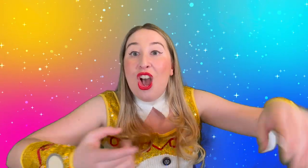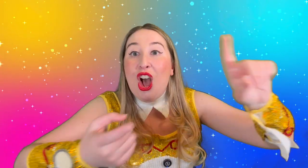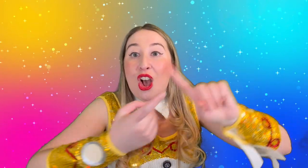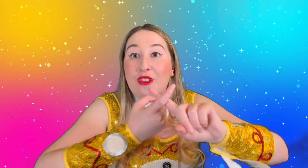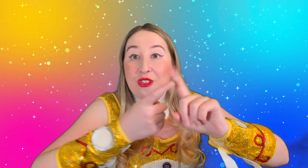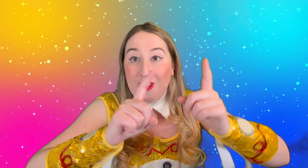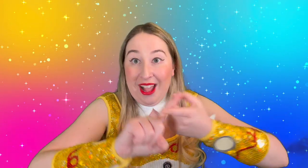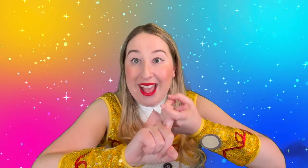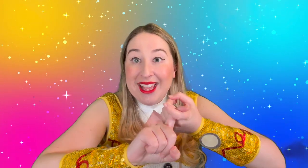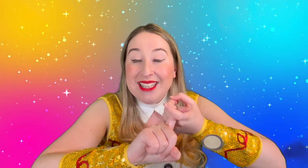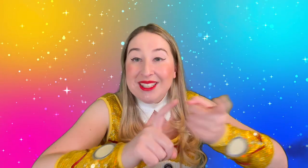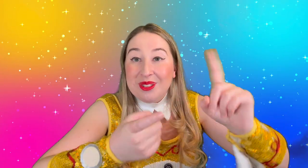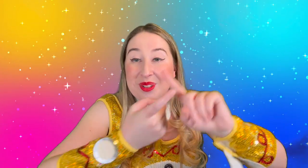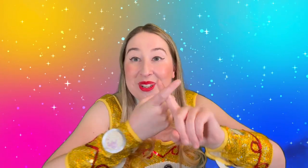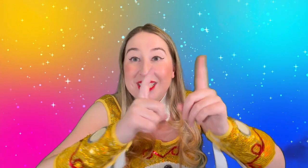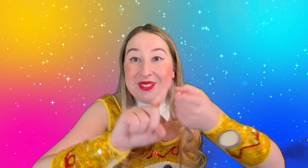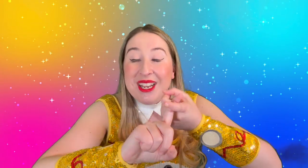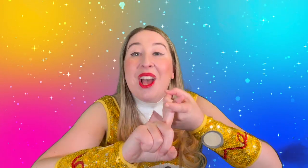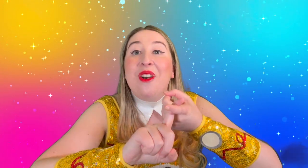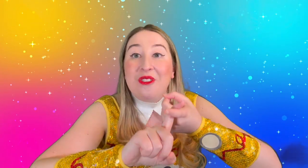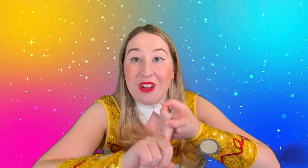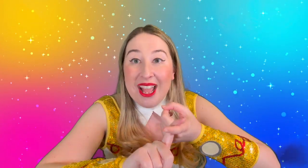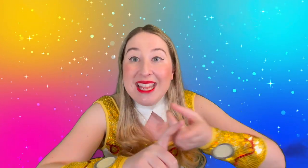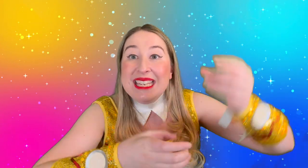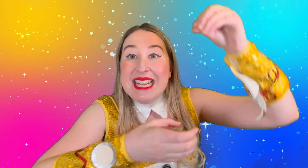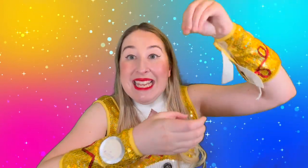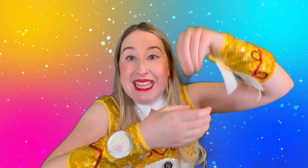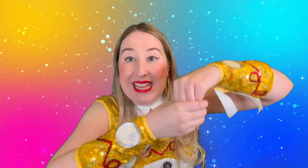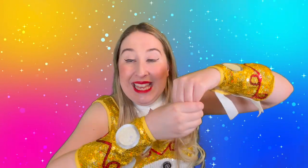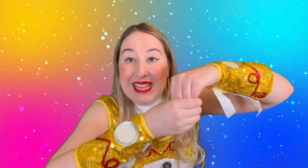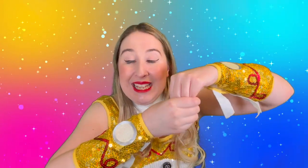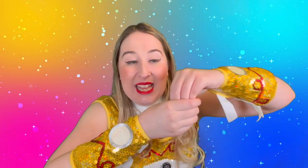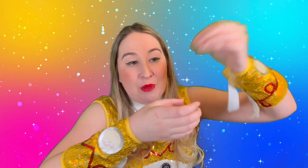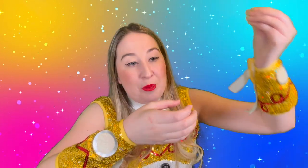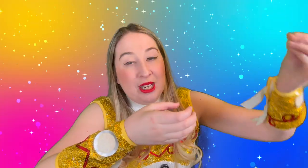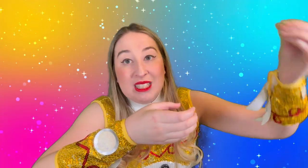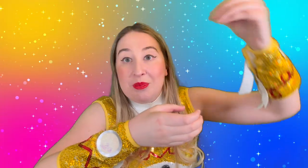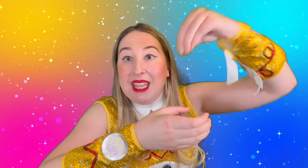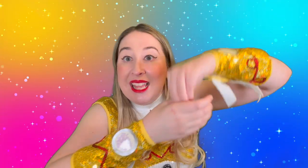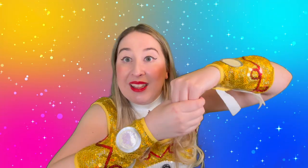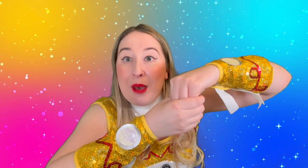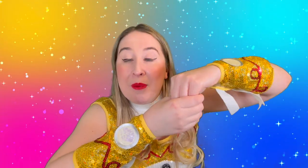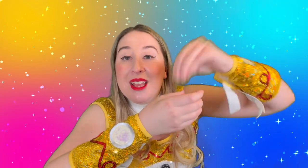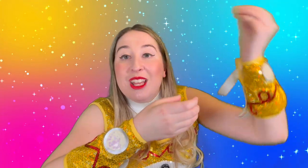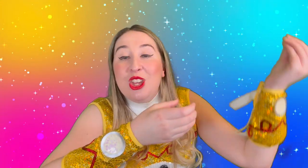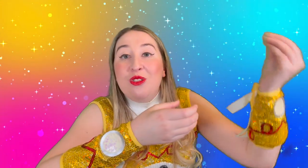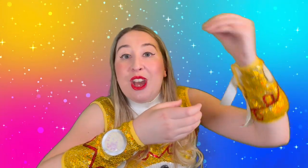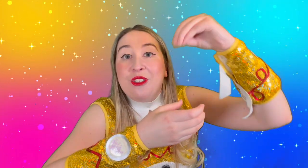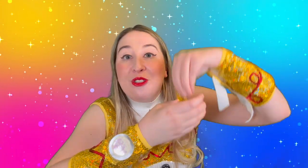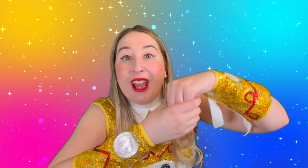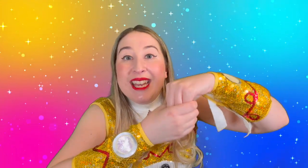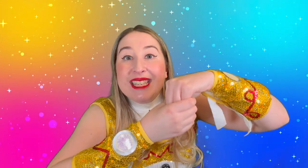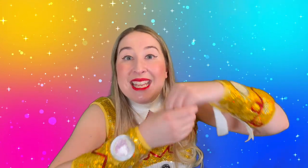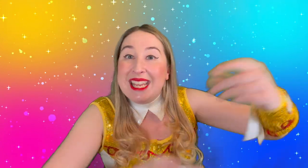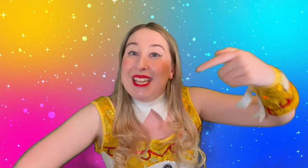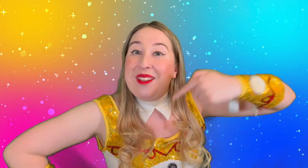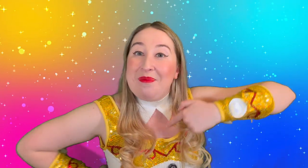a friend. Remember this one? A friend in, like we're putting something in the cup. You've got a friend in